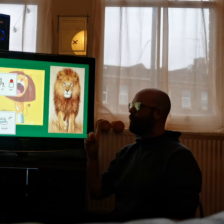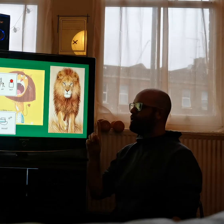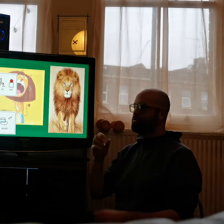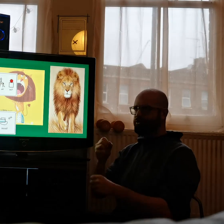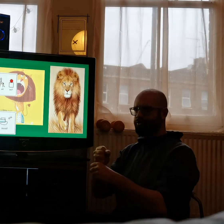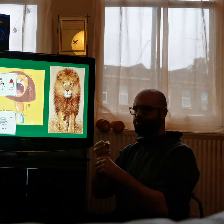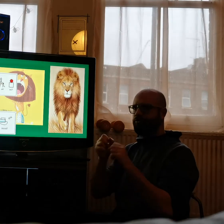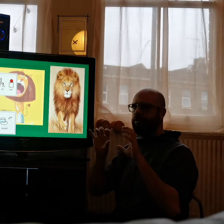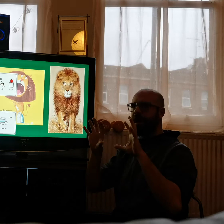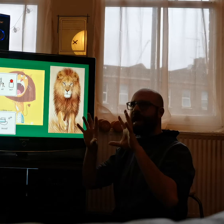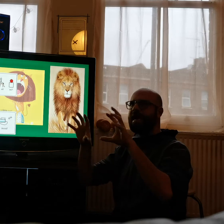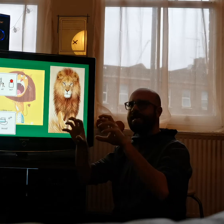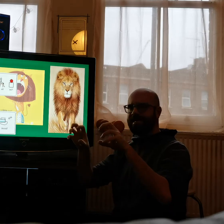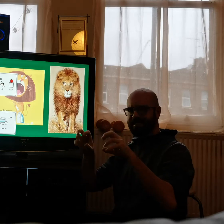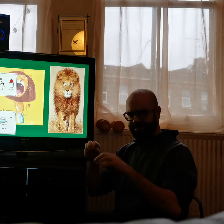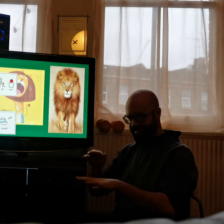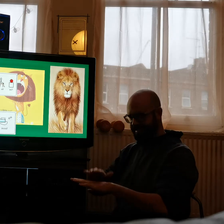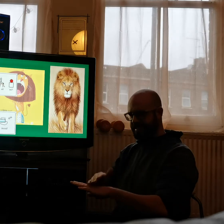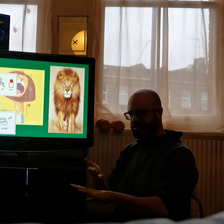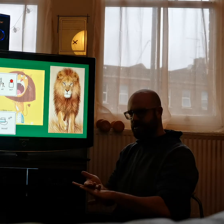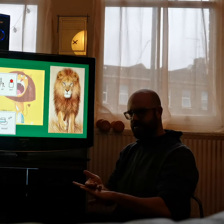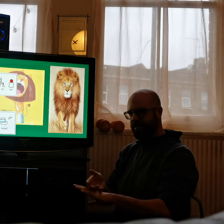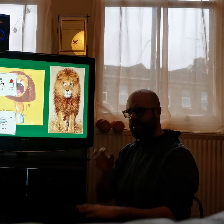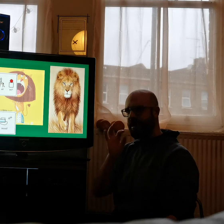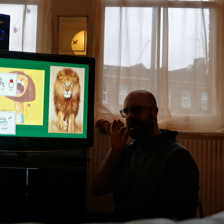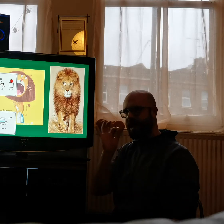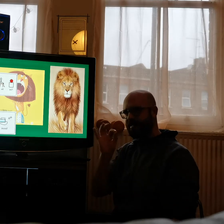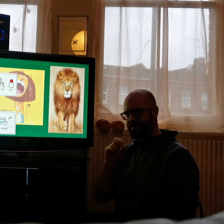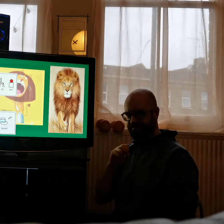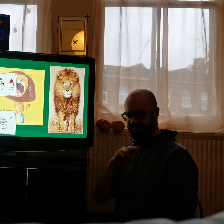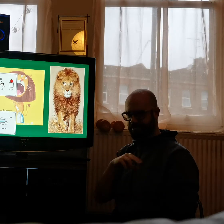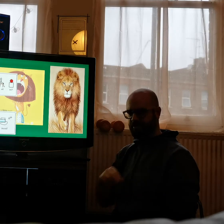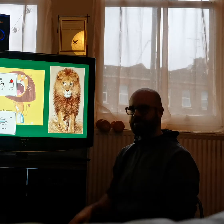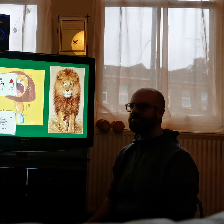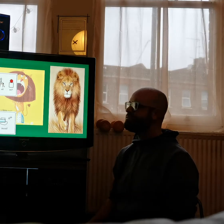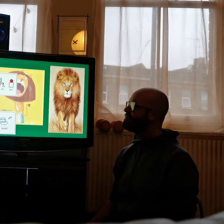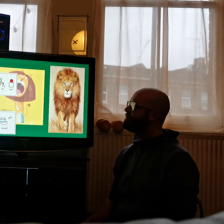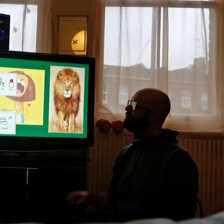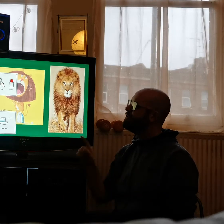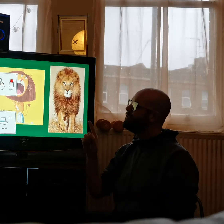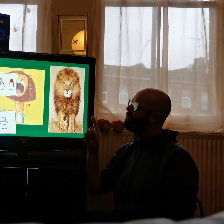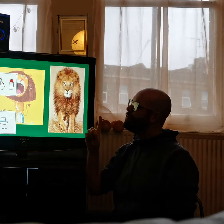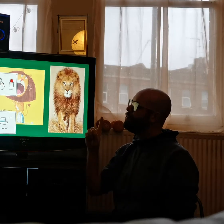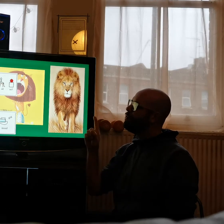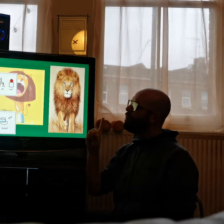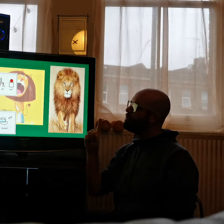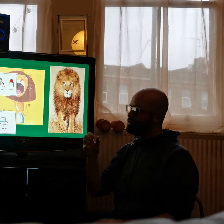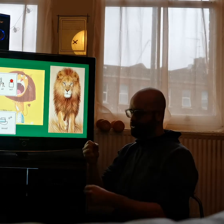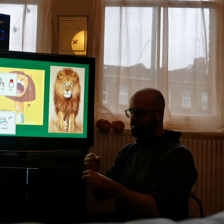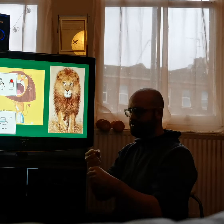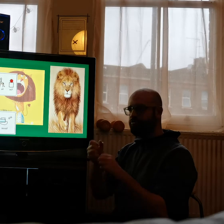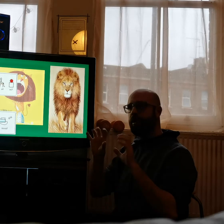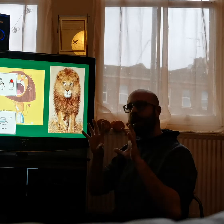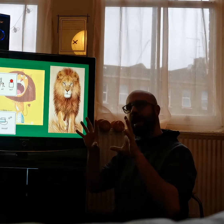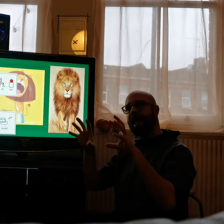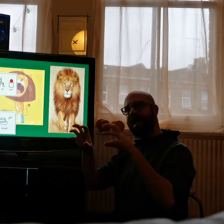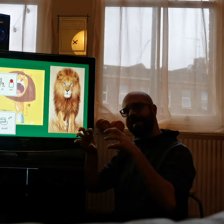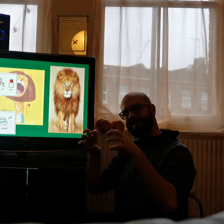What do lions sit on? Asked the frog. What do